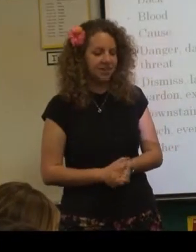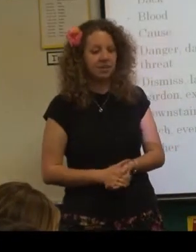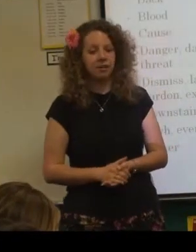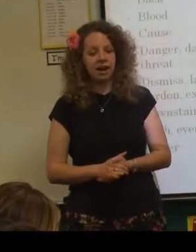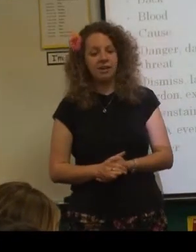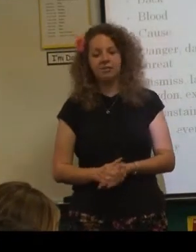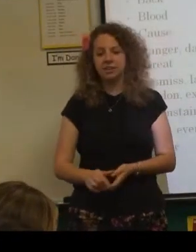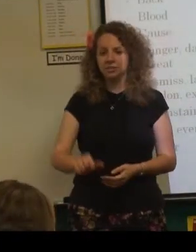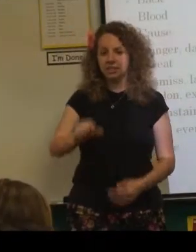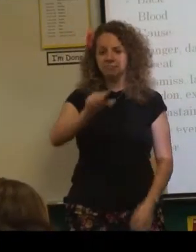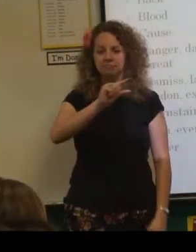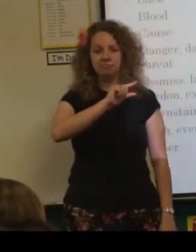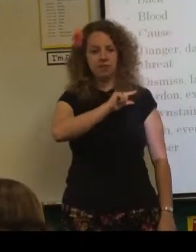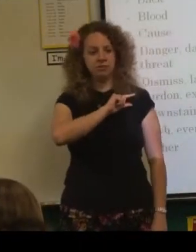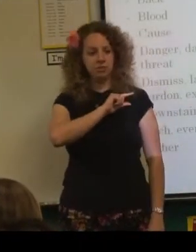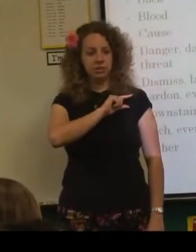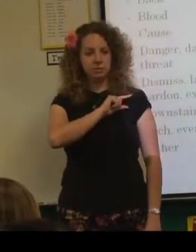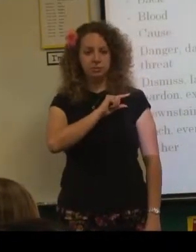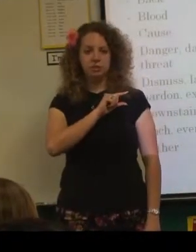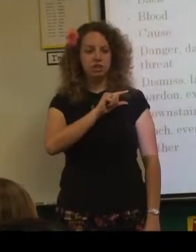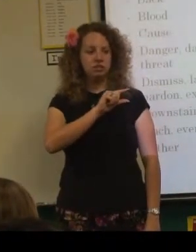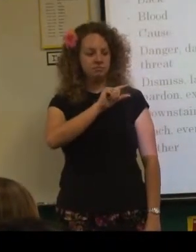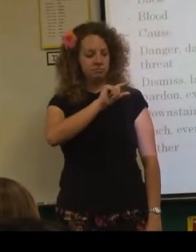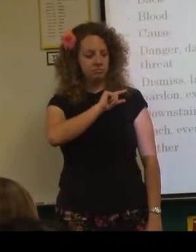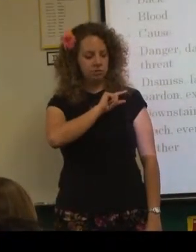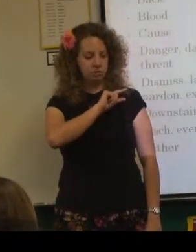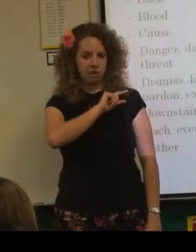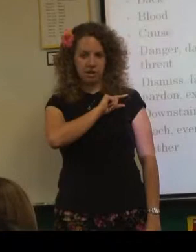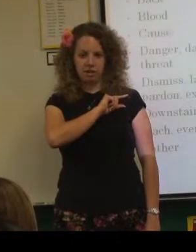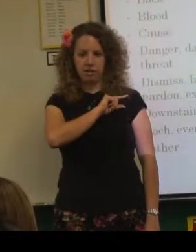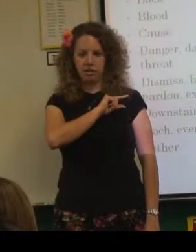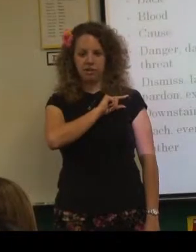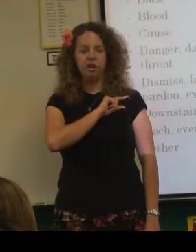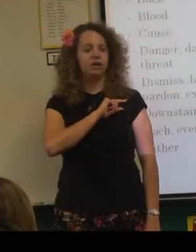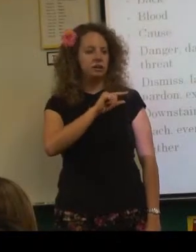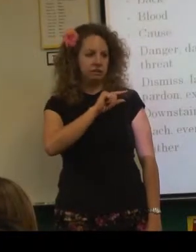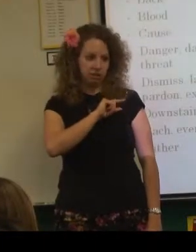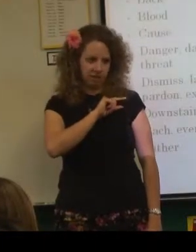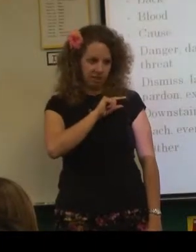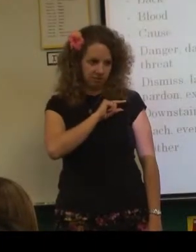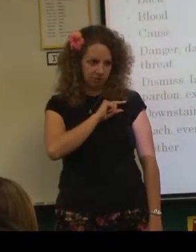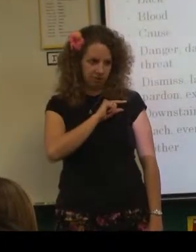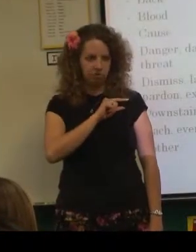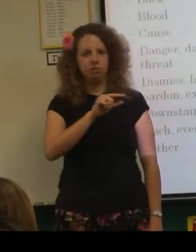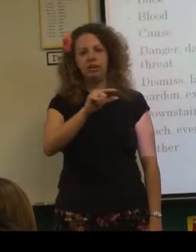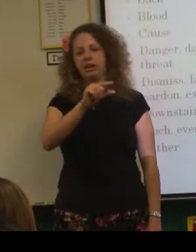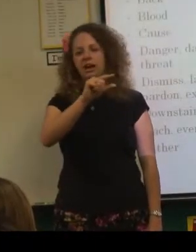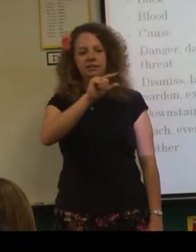and then you have guilty. I would do it this way with the G, just right here, like over your heart, guilty, where you had